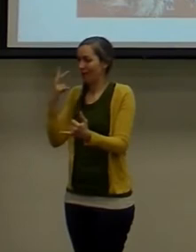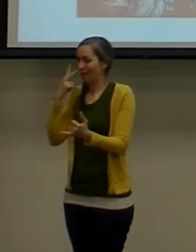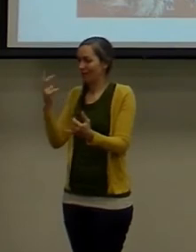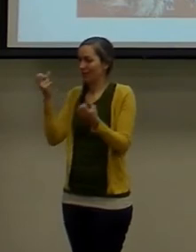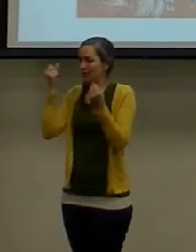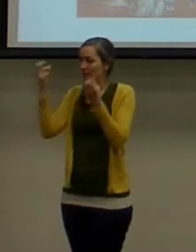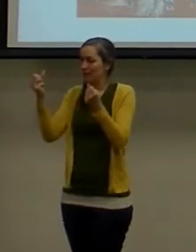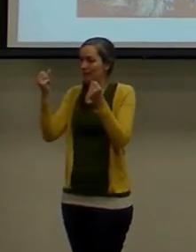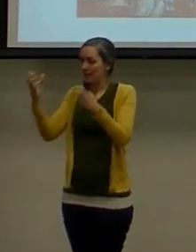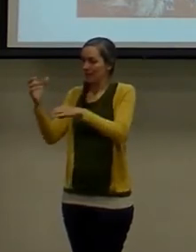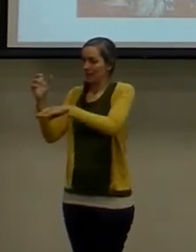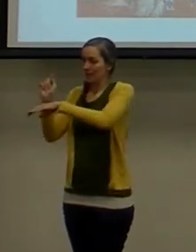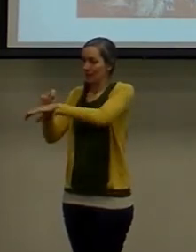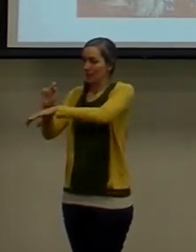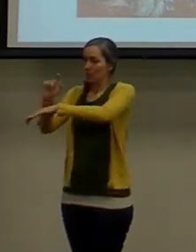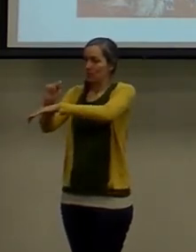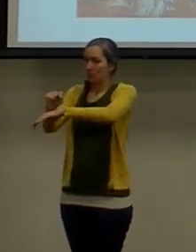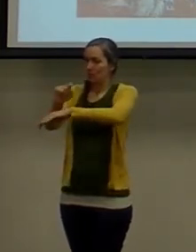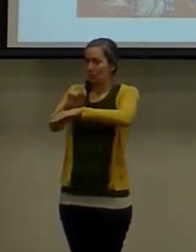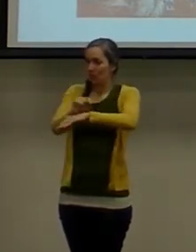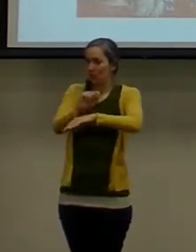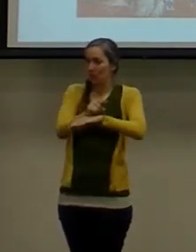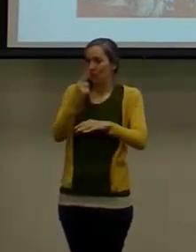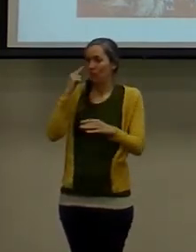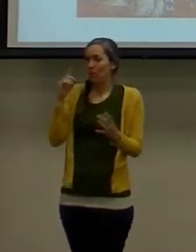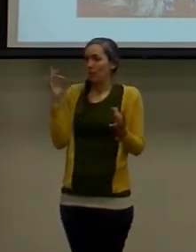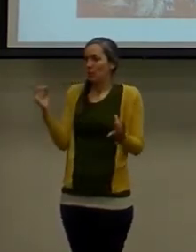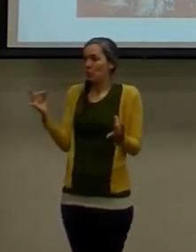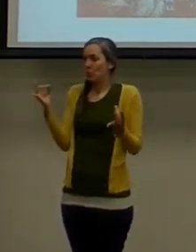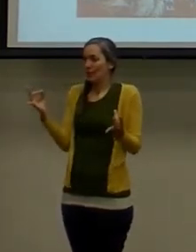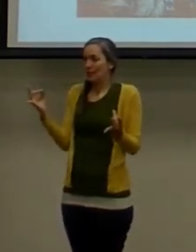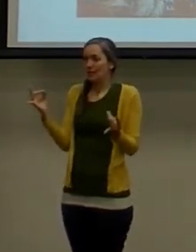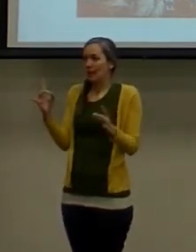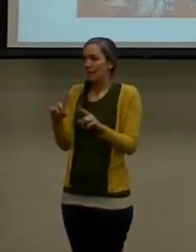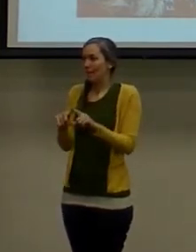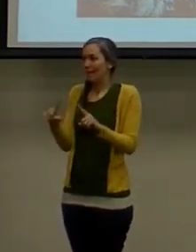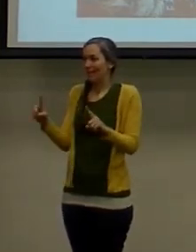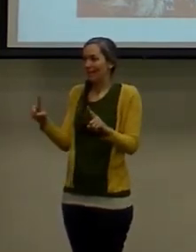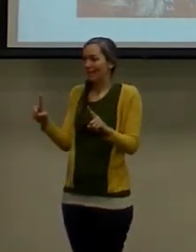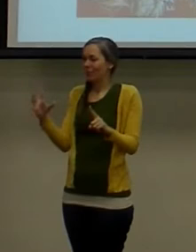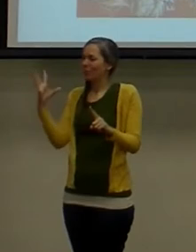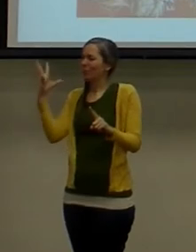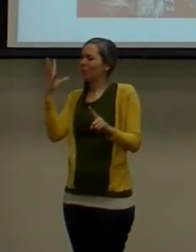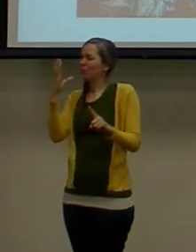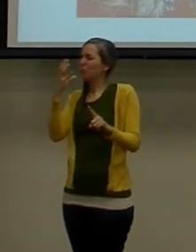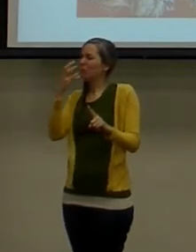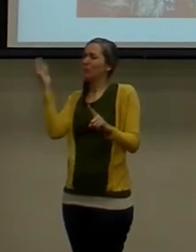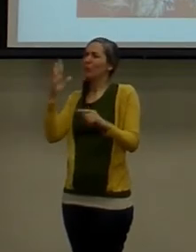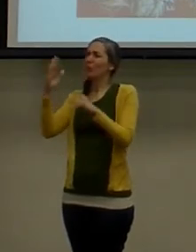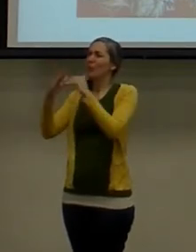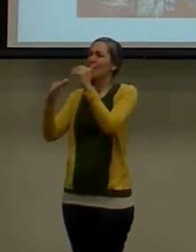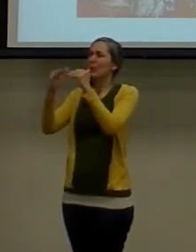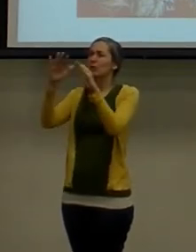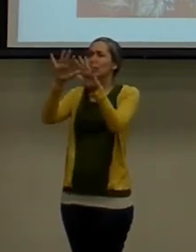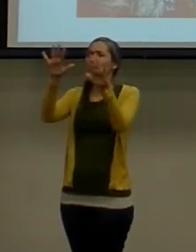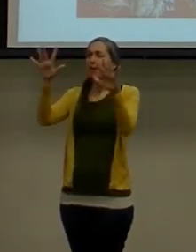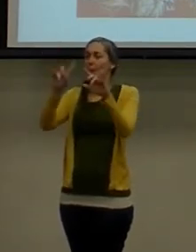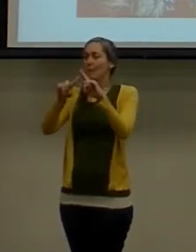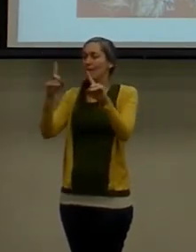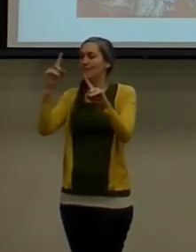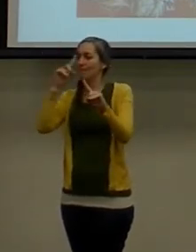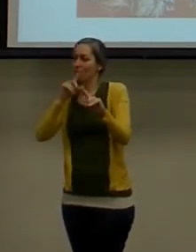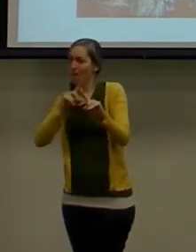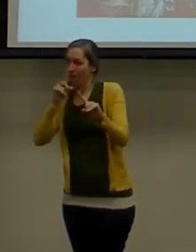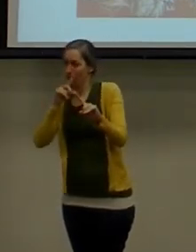Buddhist temple. Beautiful architect, but false. And the third kingdom